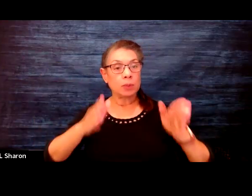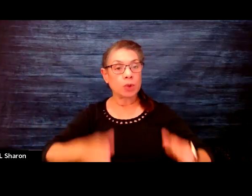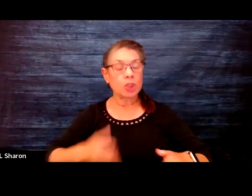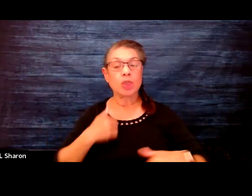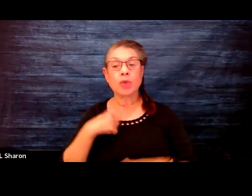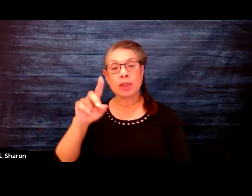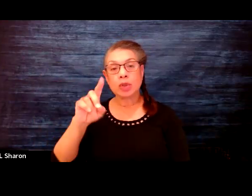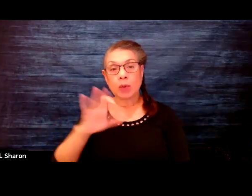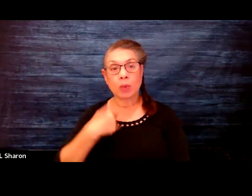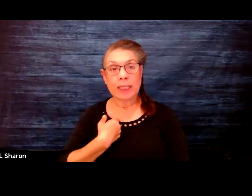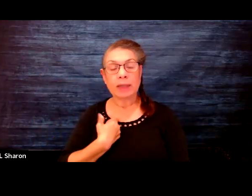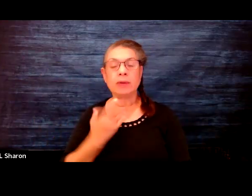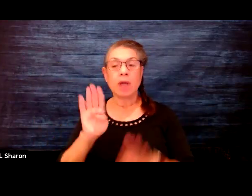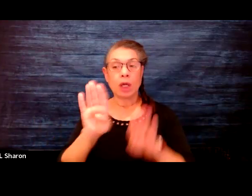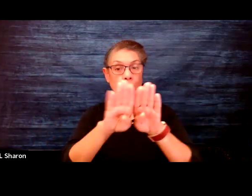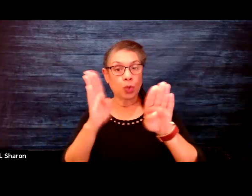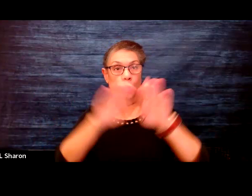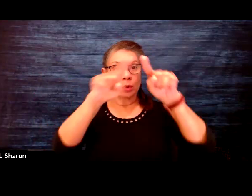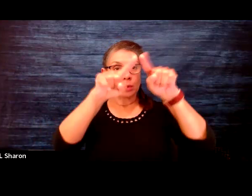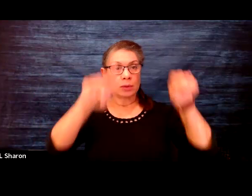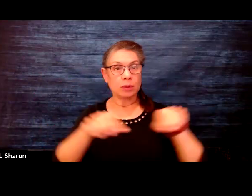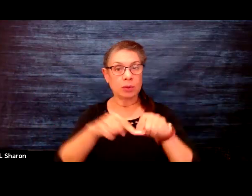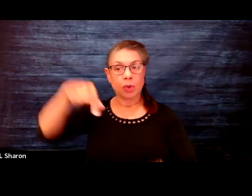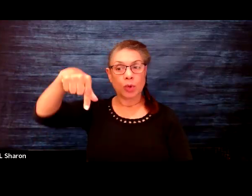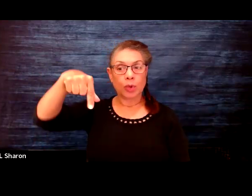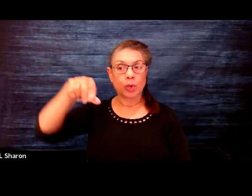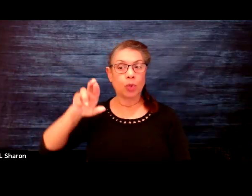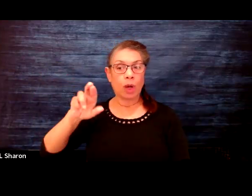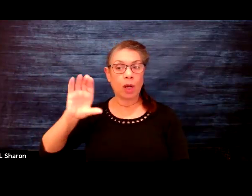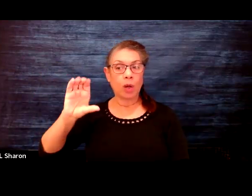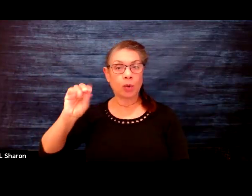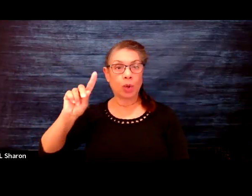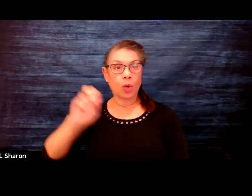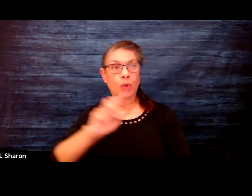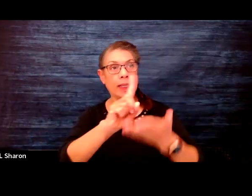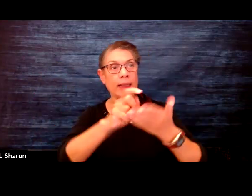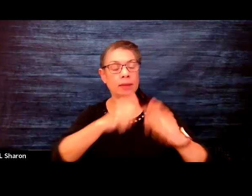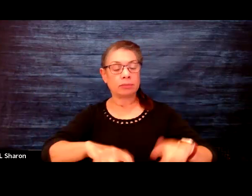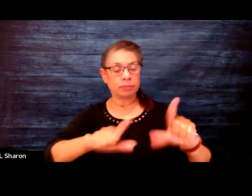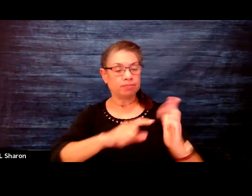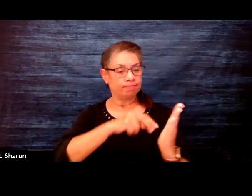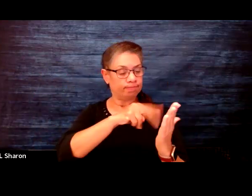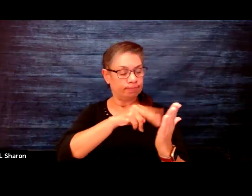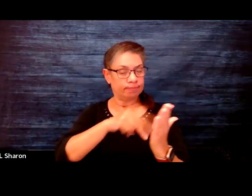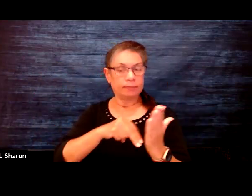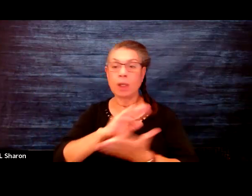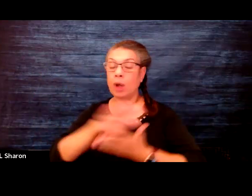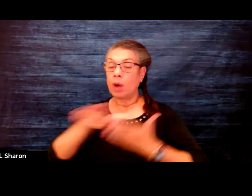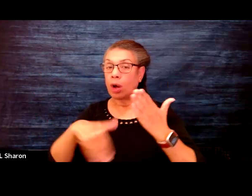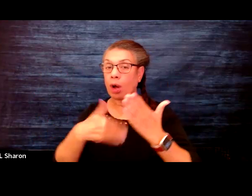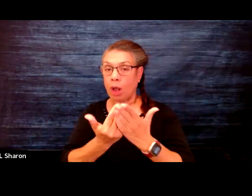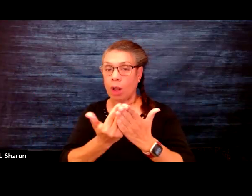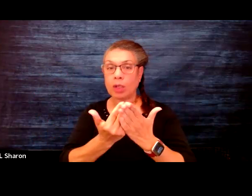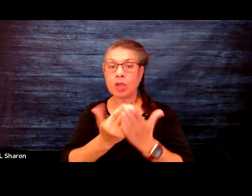by scanning the QR code that's posted by the doors. The meeting documents have been translated into all of the major